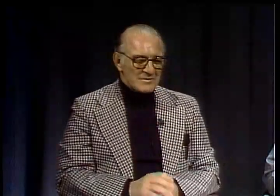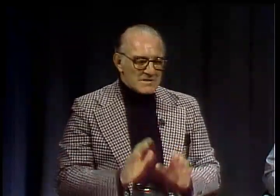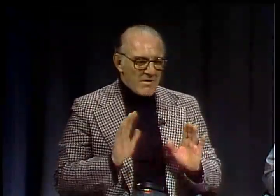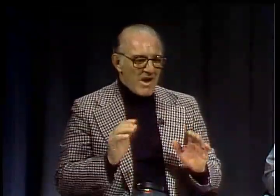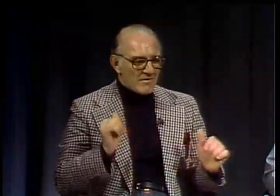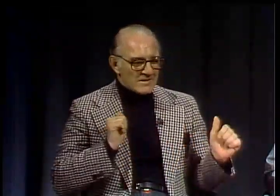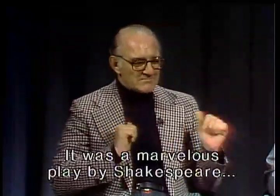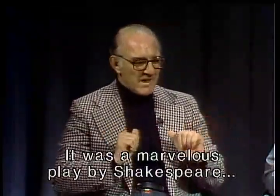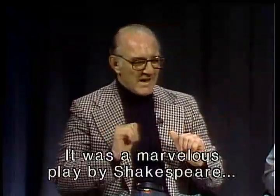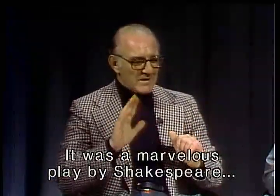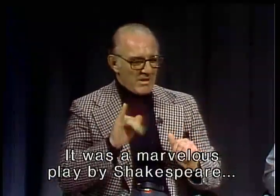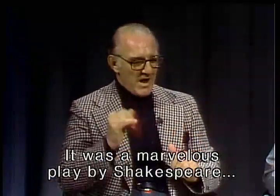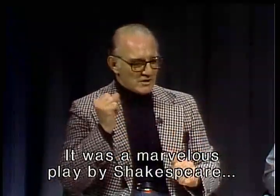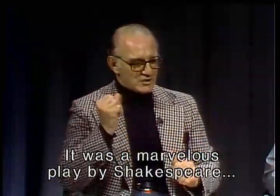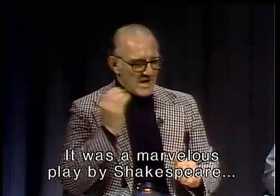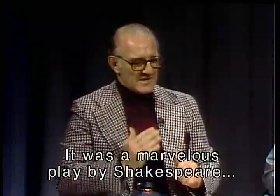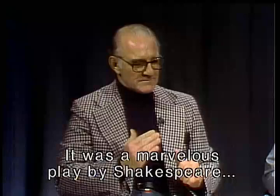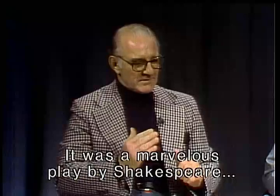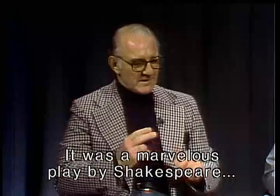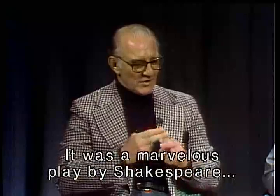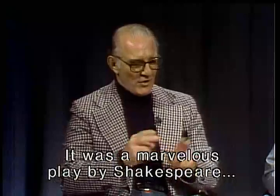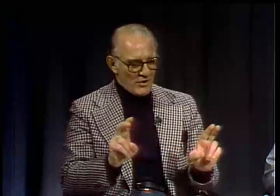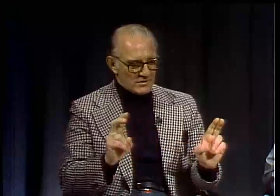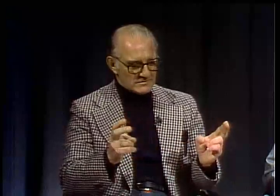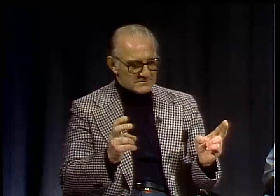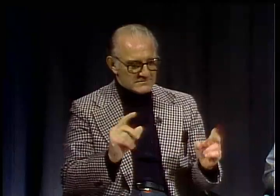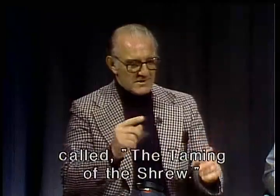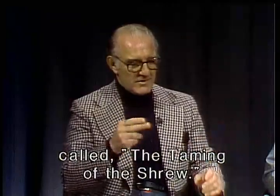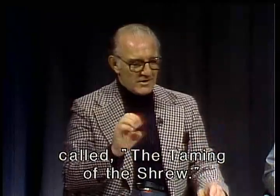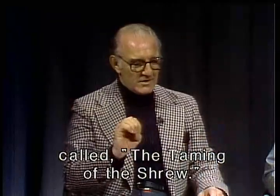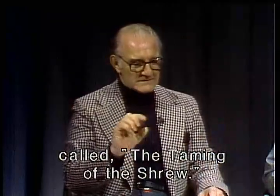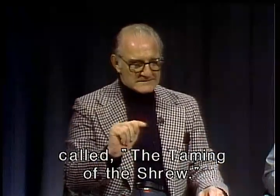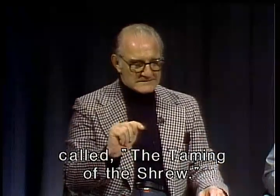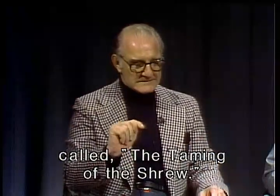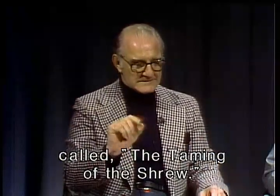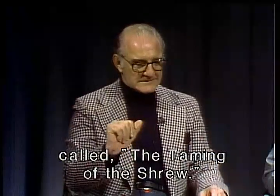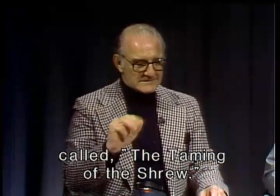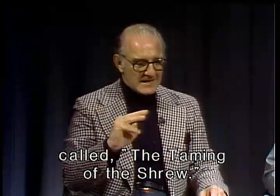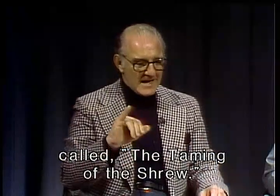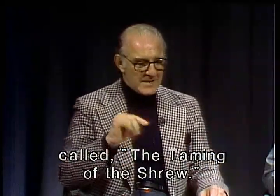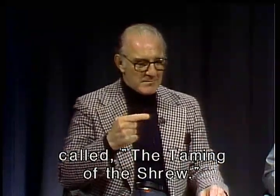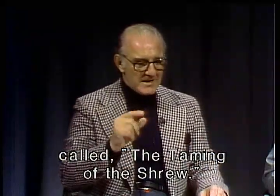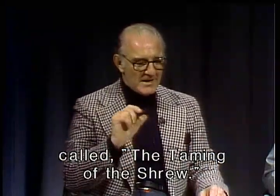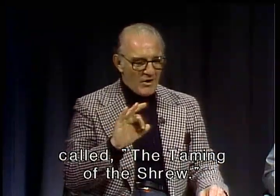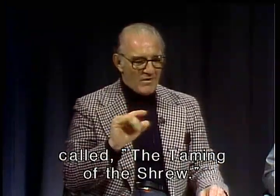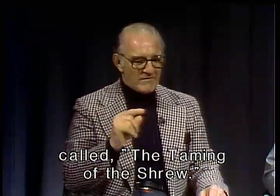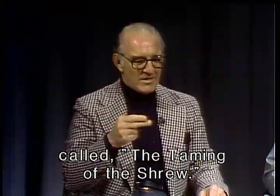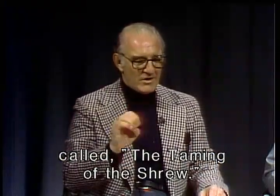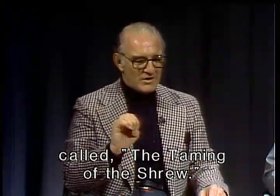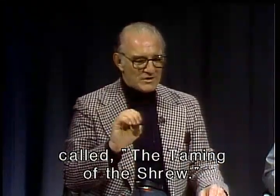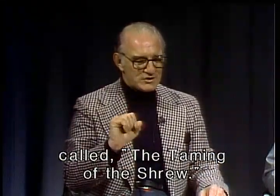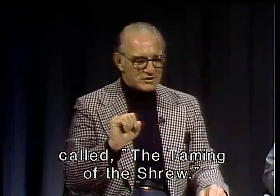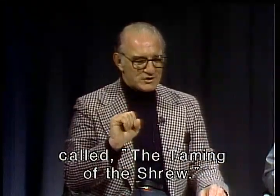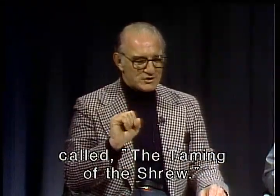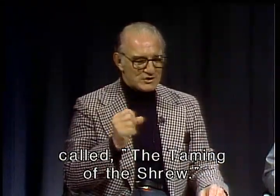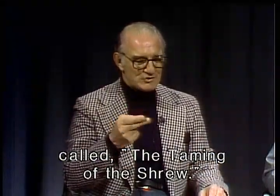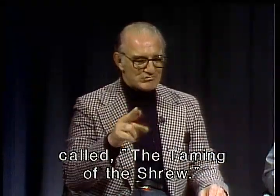October 1974. The marvelous play by Shakespeare called The Taming of the